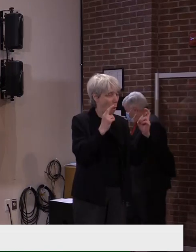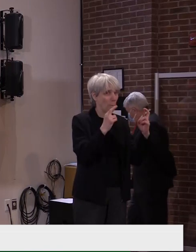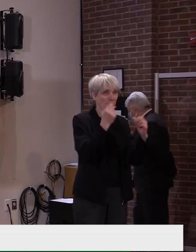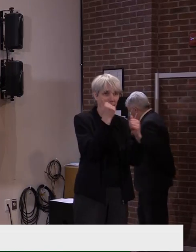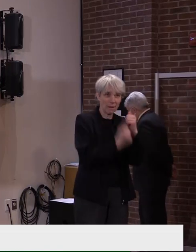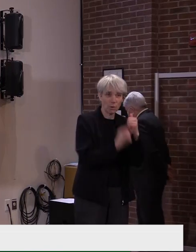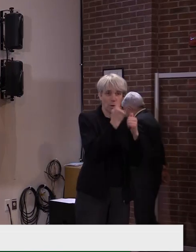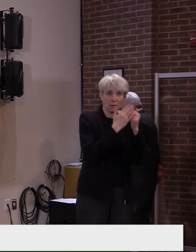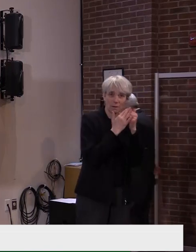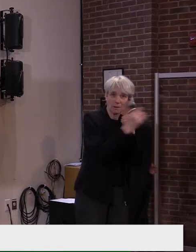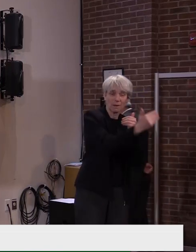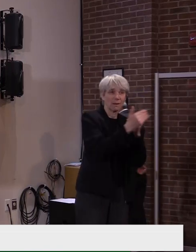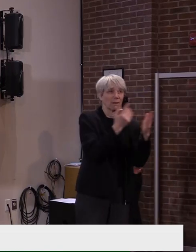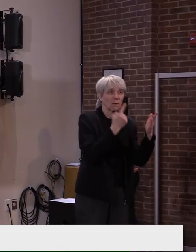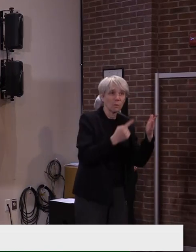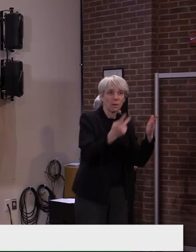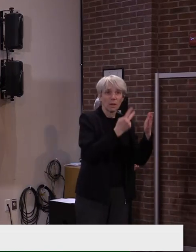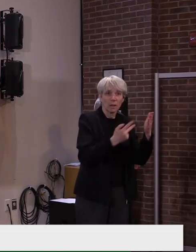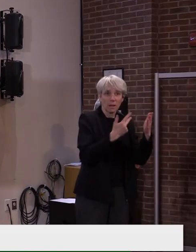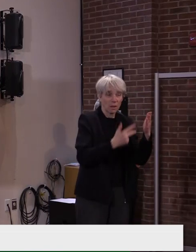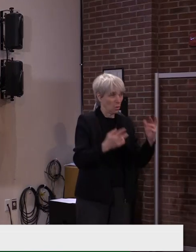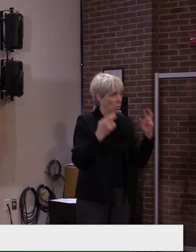next few weeks